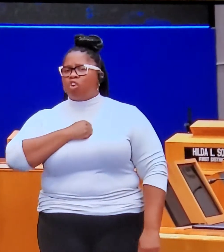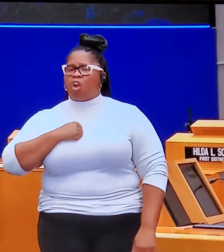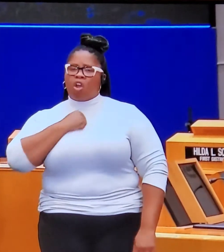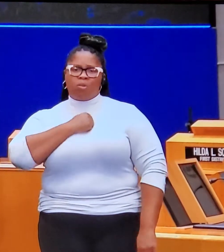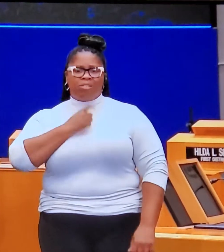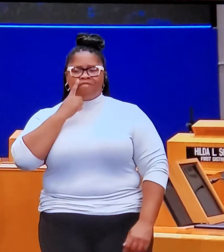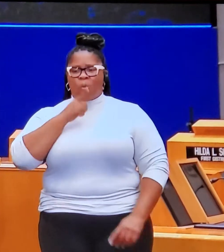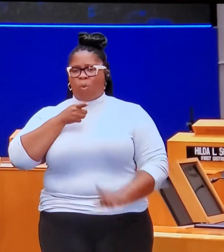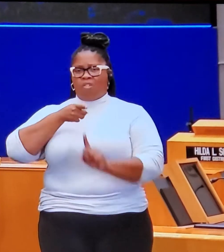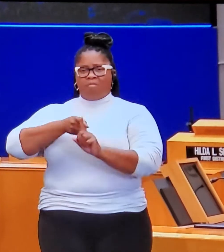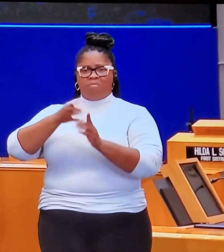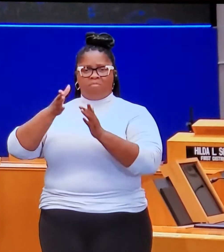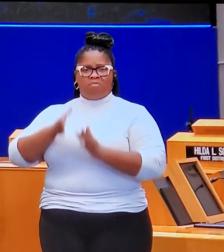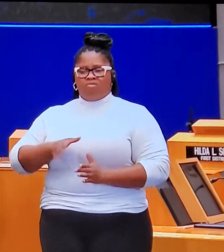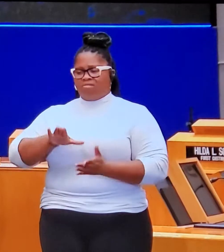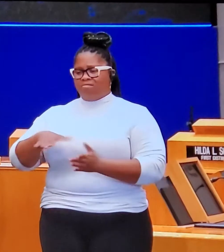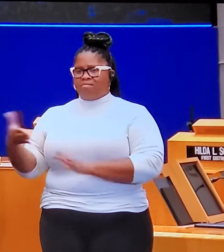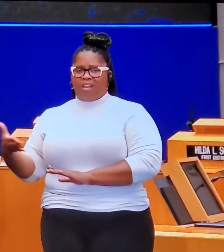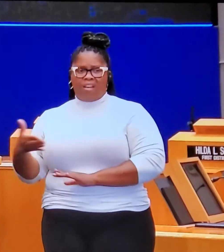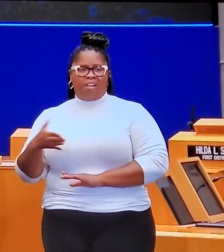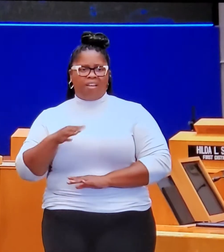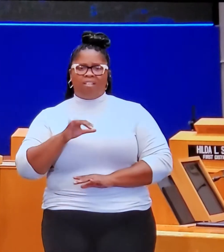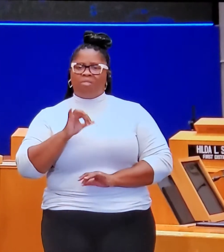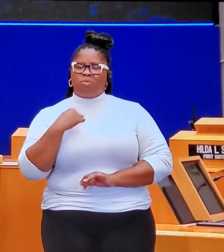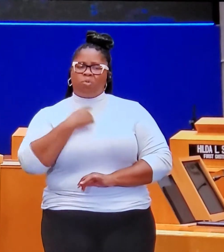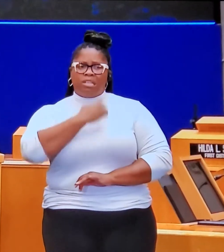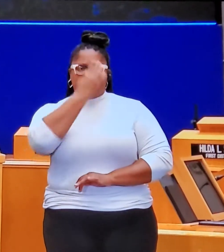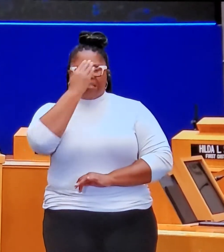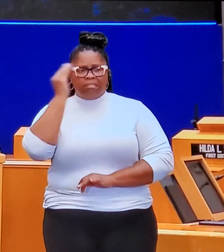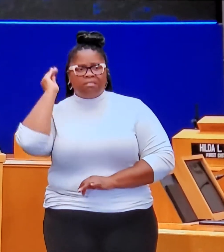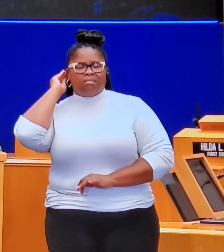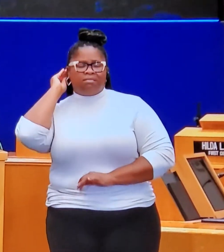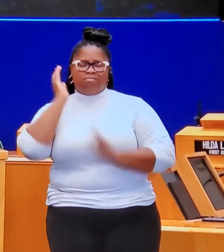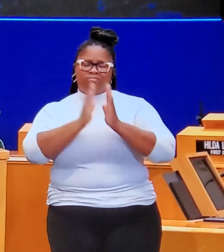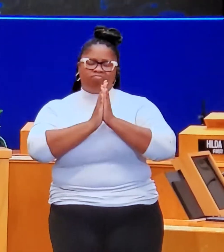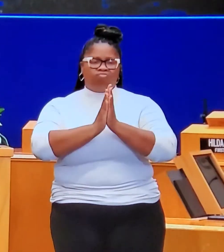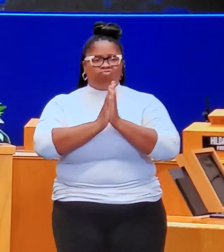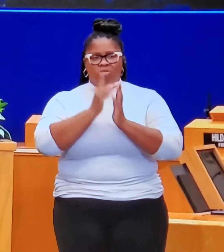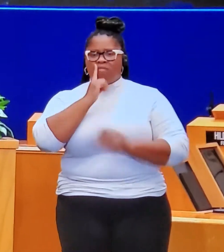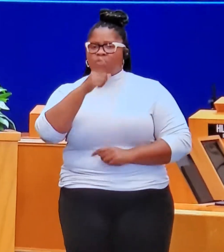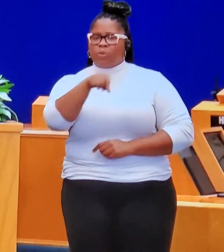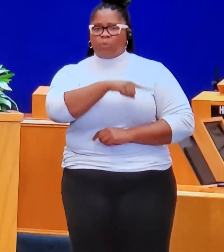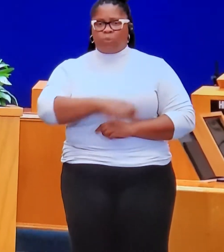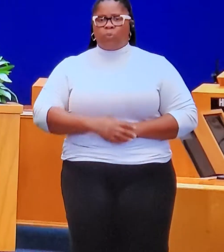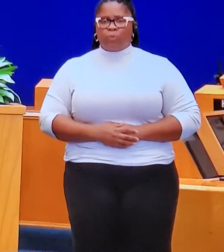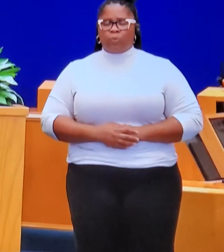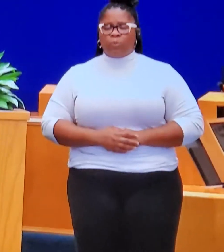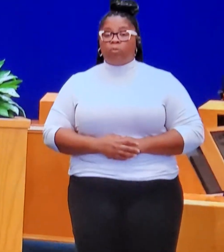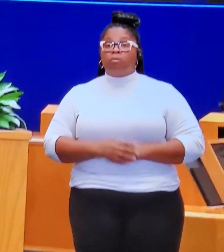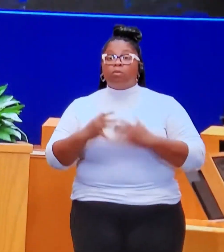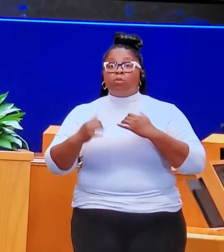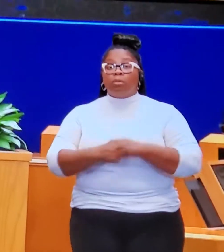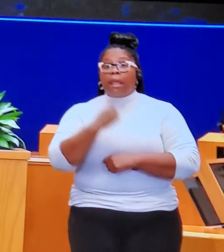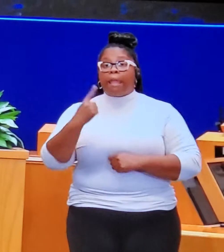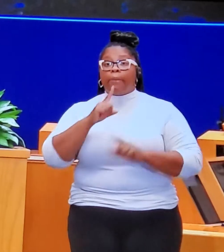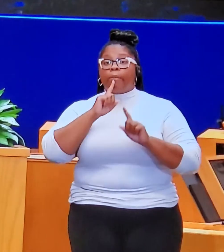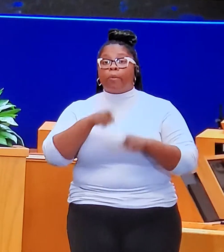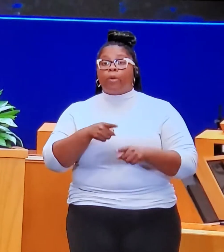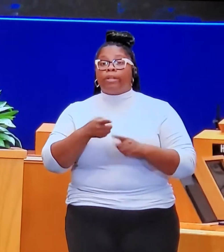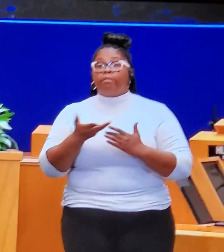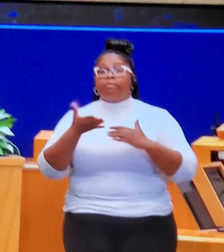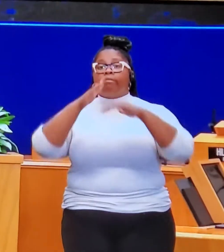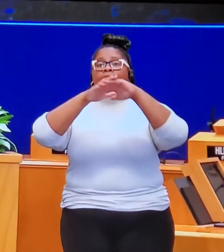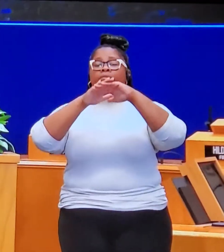your loss, and I want you to know that we all keep you in our thoughts and prayers. Today we're also reporting an additional